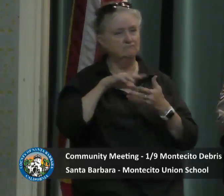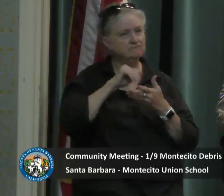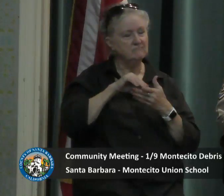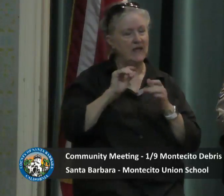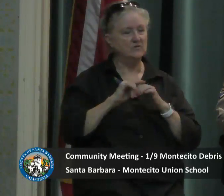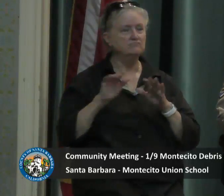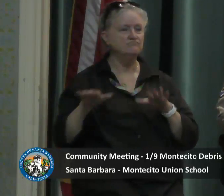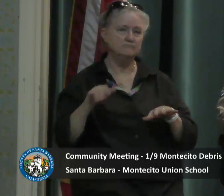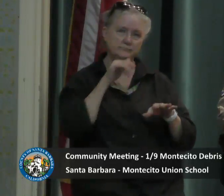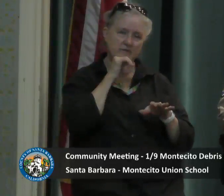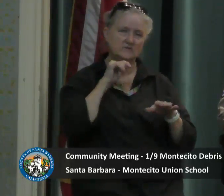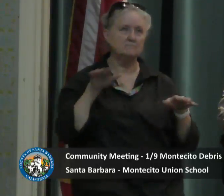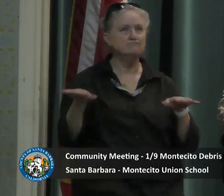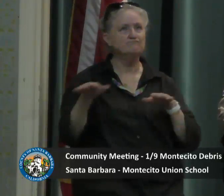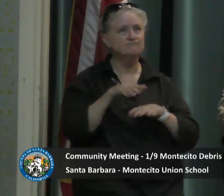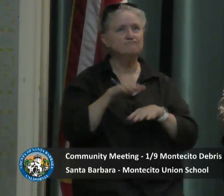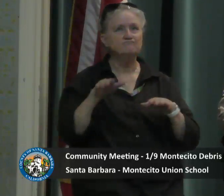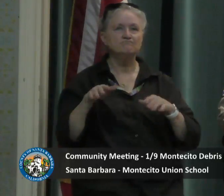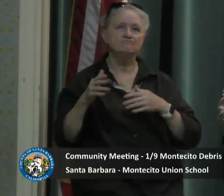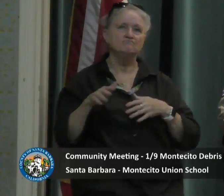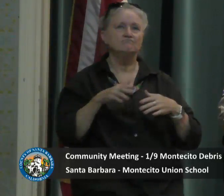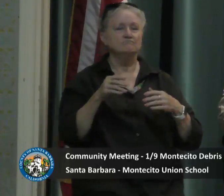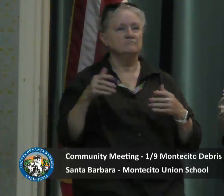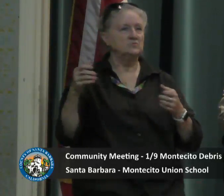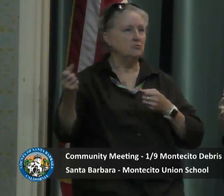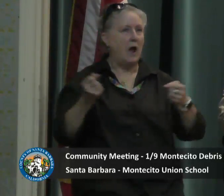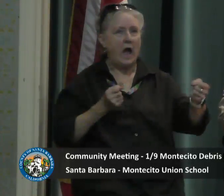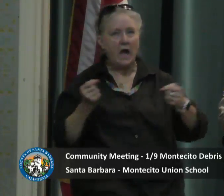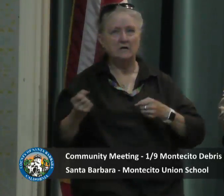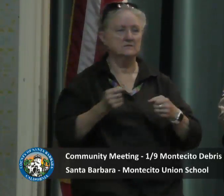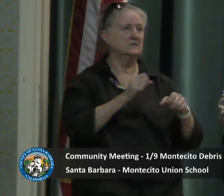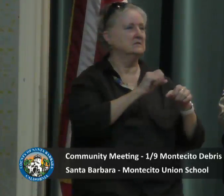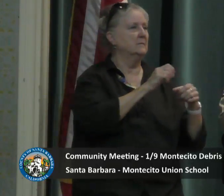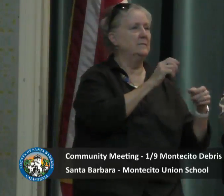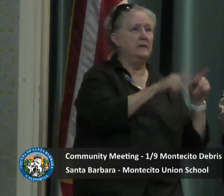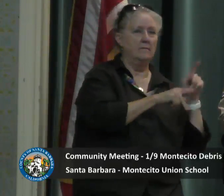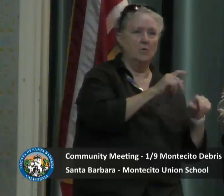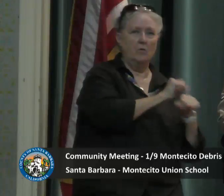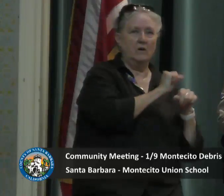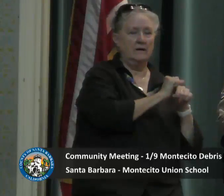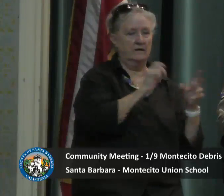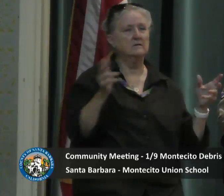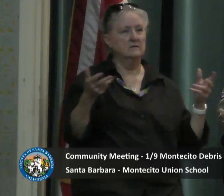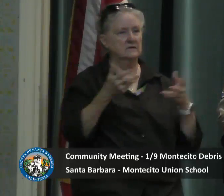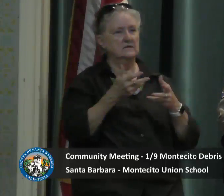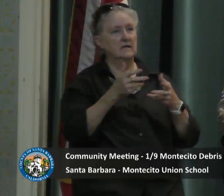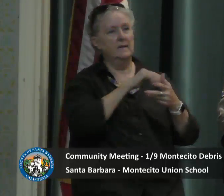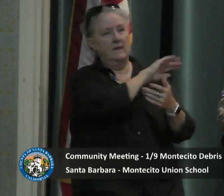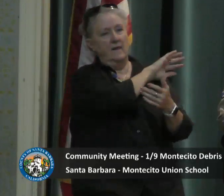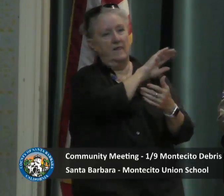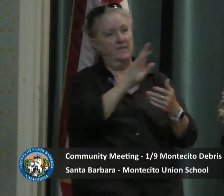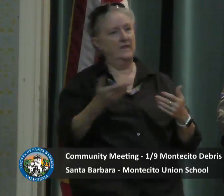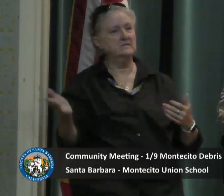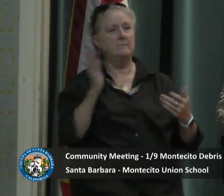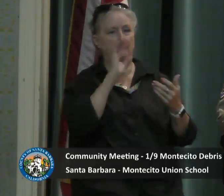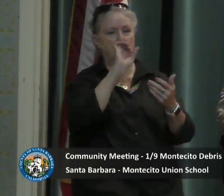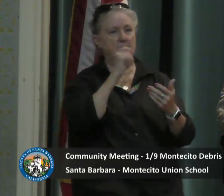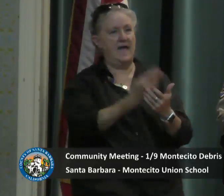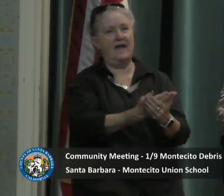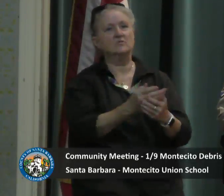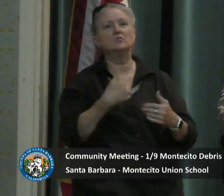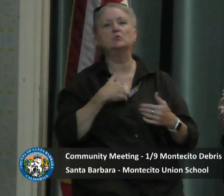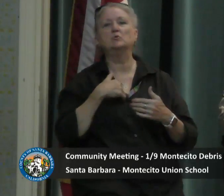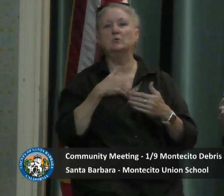with these work trucks and work crews in this area until things can return to a new normal. So we just thank you